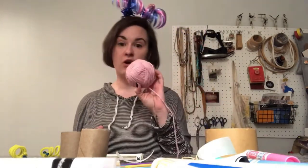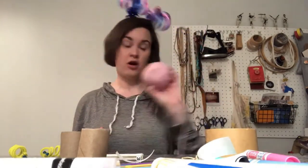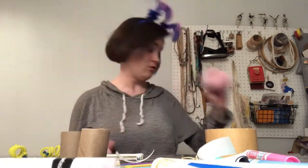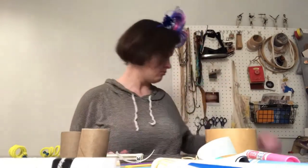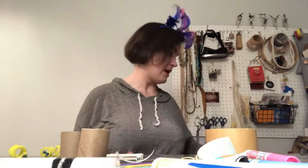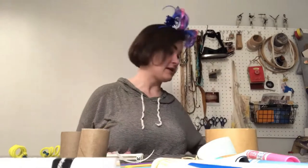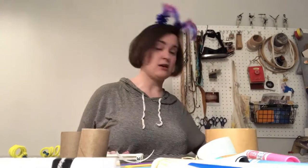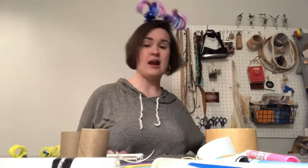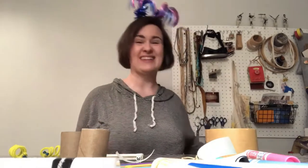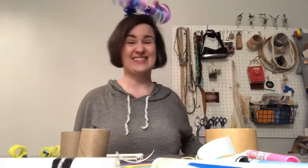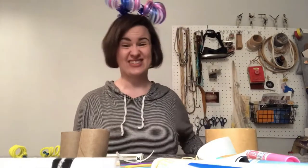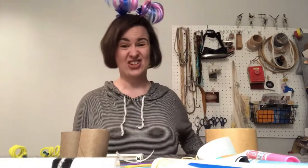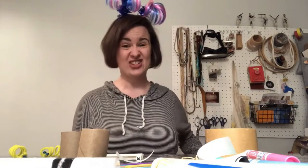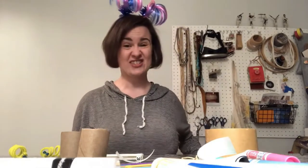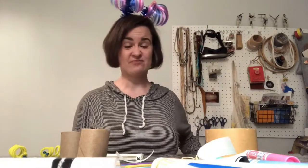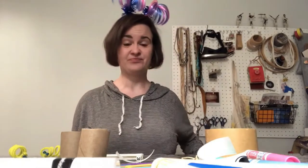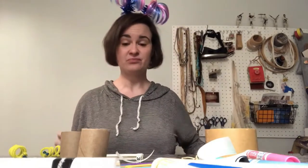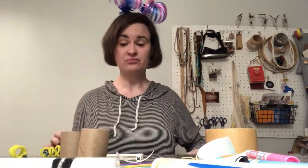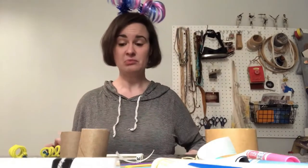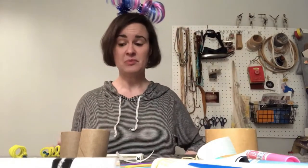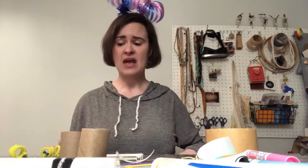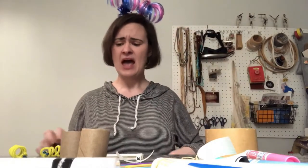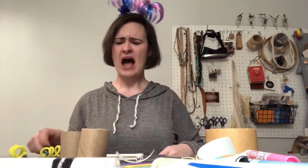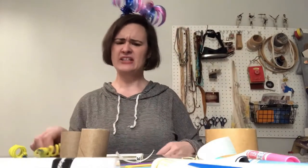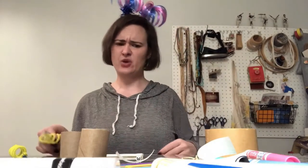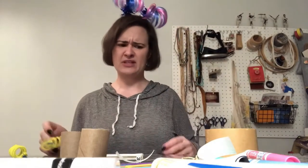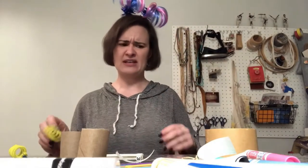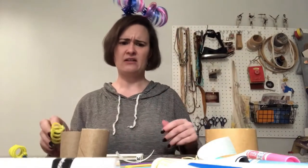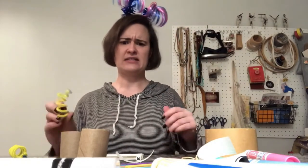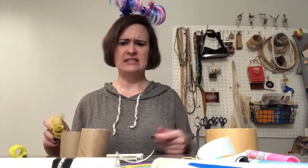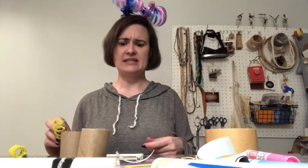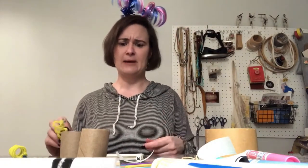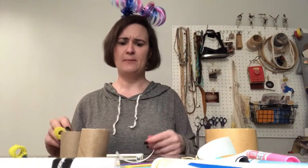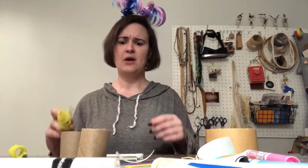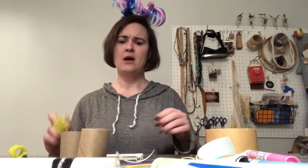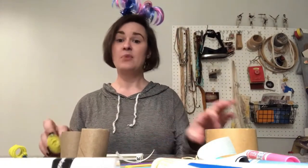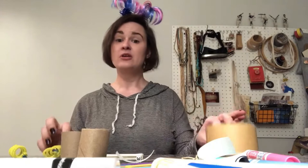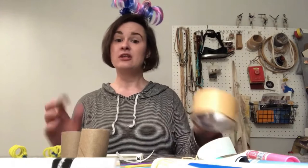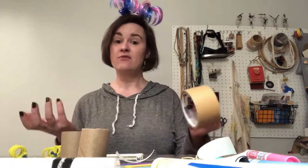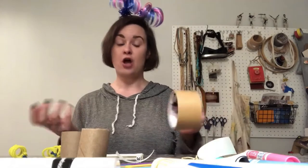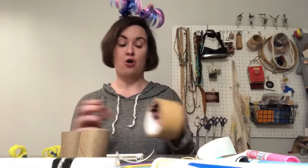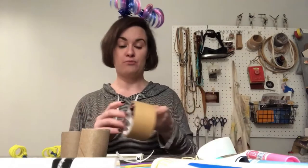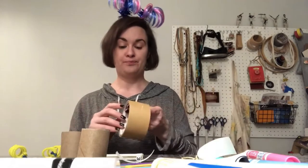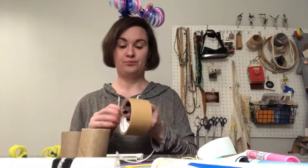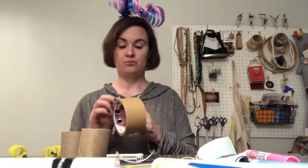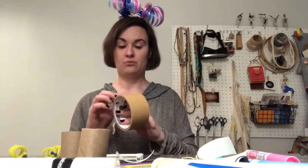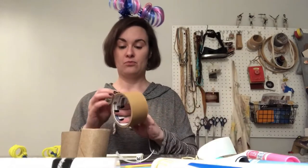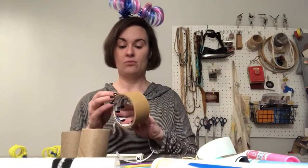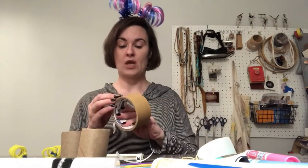yarn right here and scissors. I don't think I'll need them, but you never know. I'm